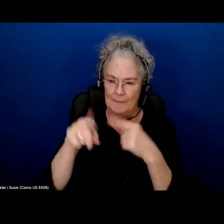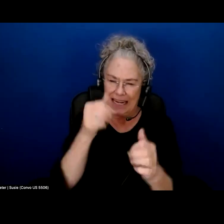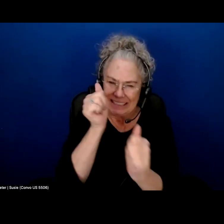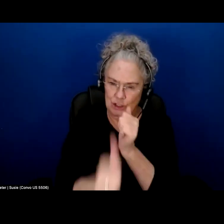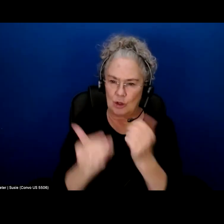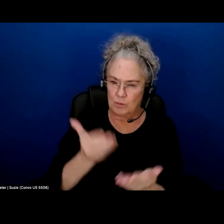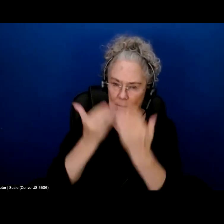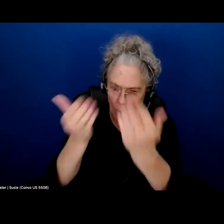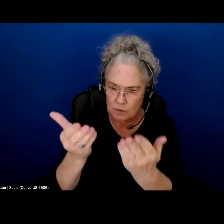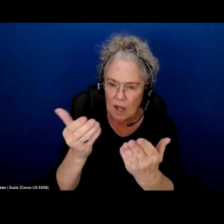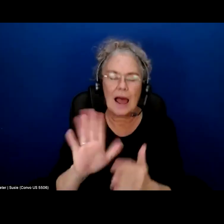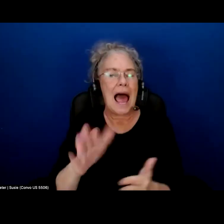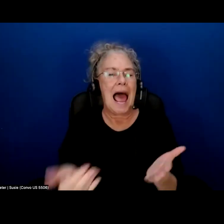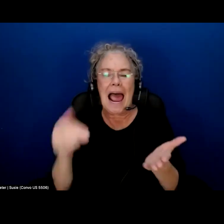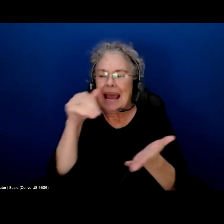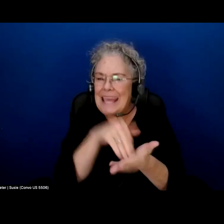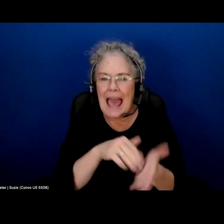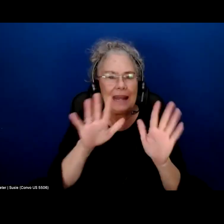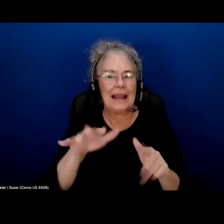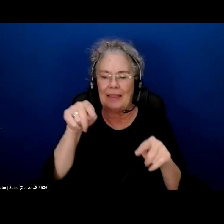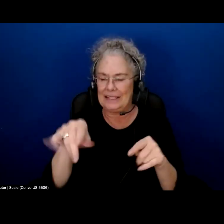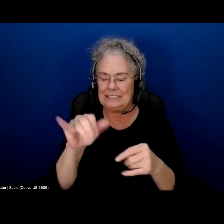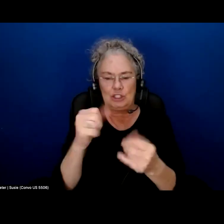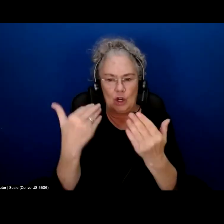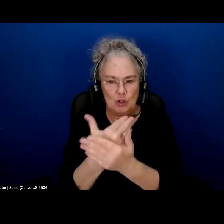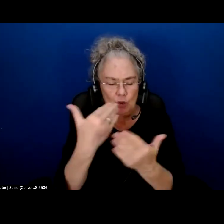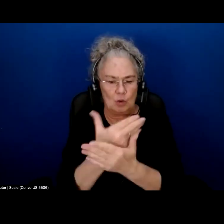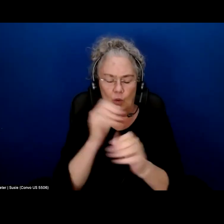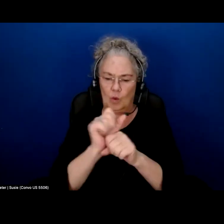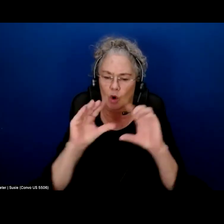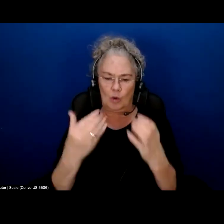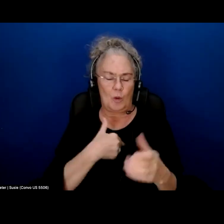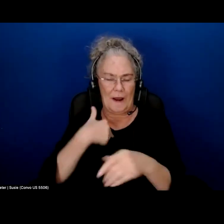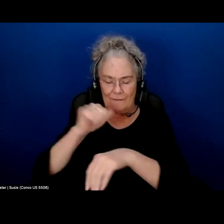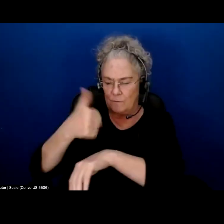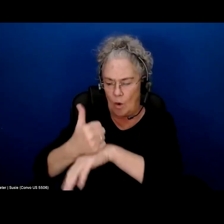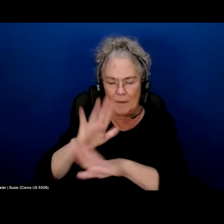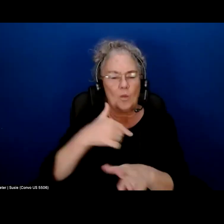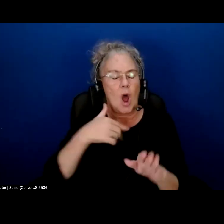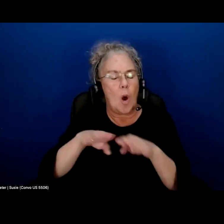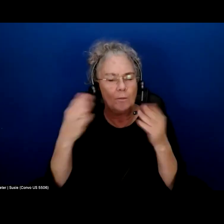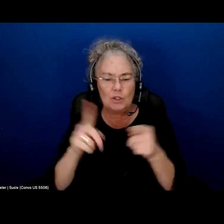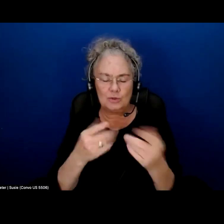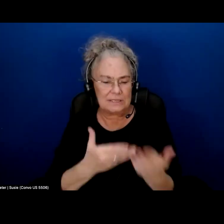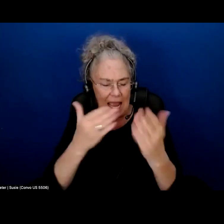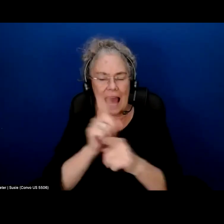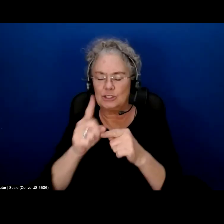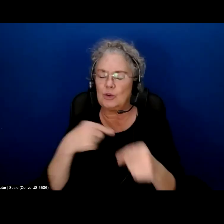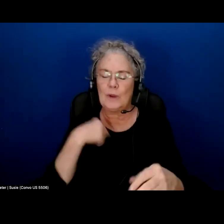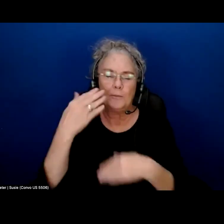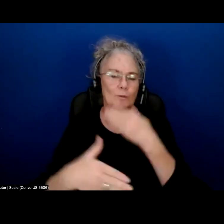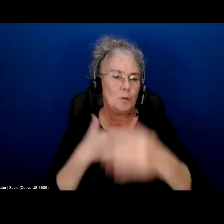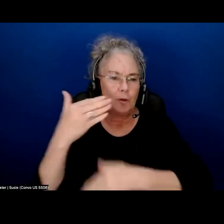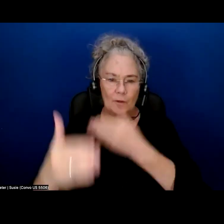proposal. Again, this is a new work group that we're forming here, and so we're open to suggestions as this process moves along.